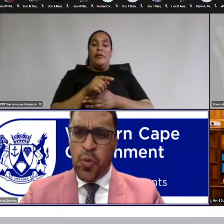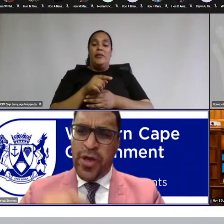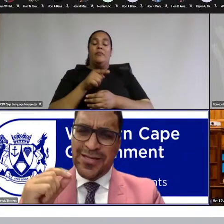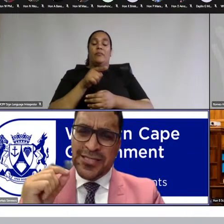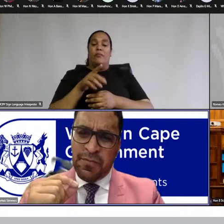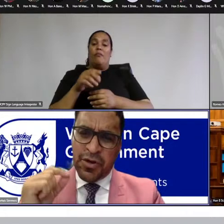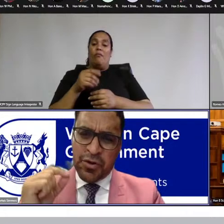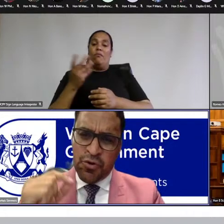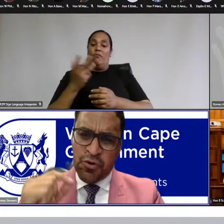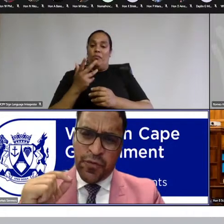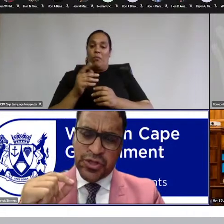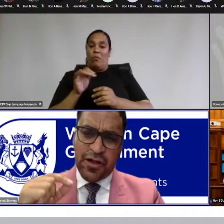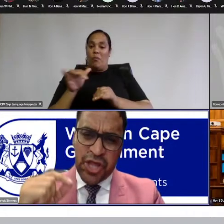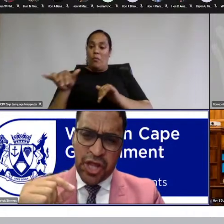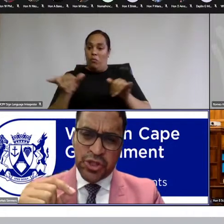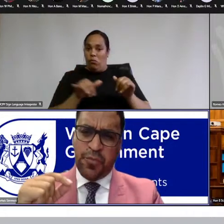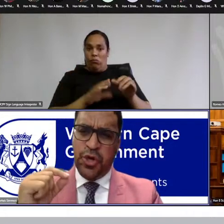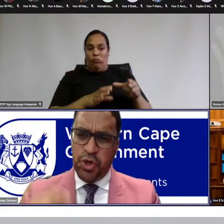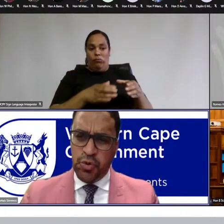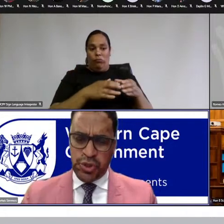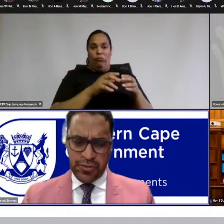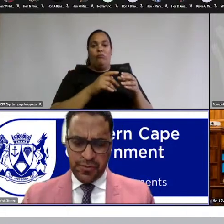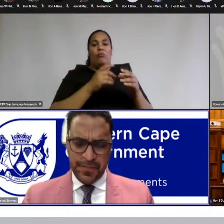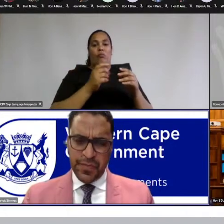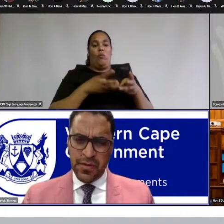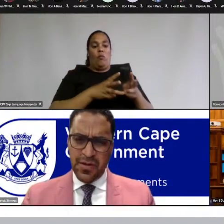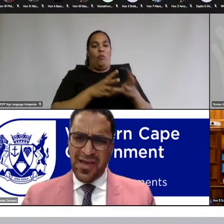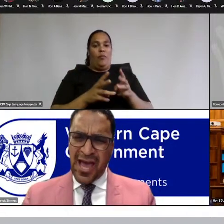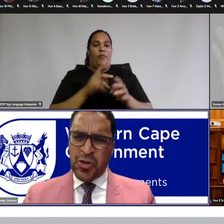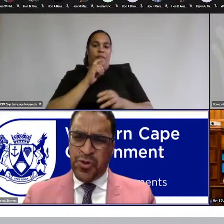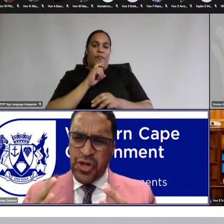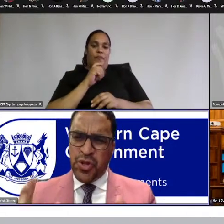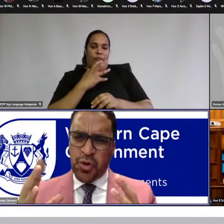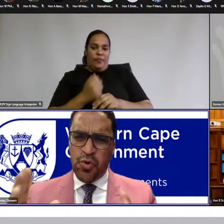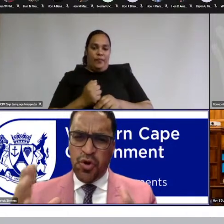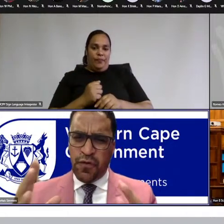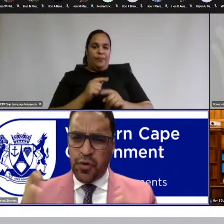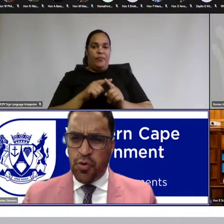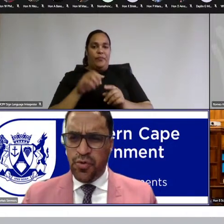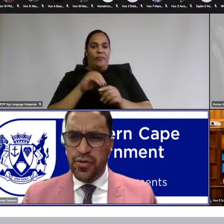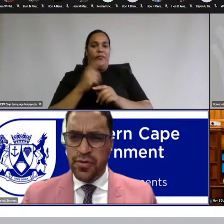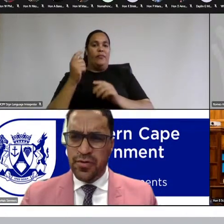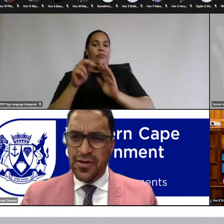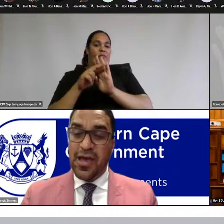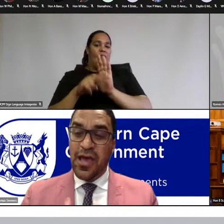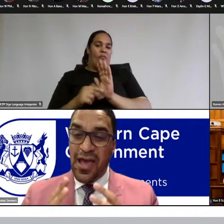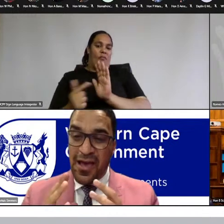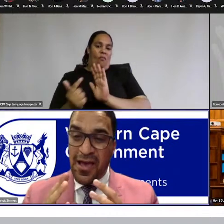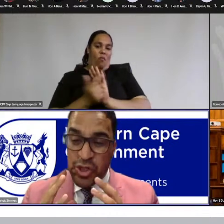Route, where similar Knoflokskraal tactics are being used. Act within the rule of law.